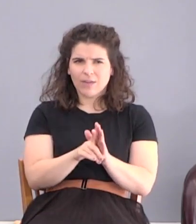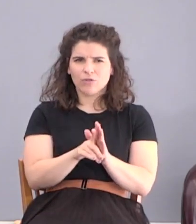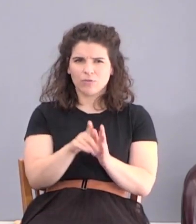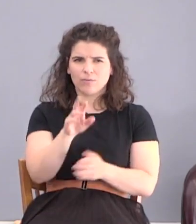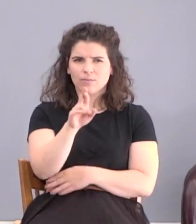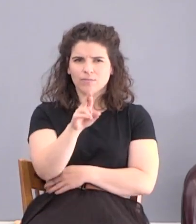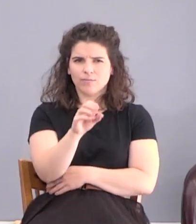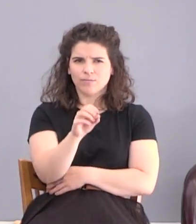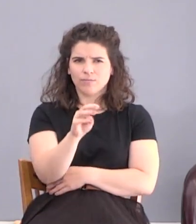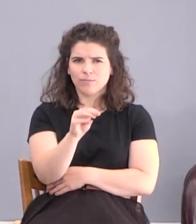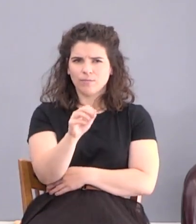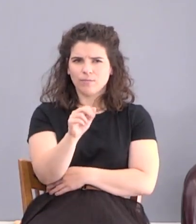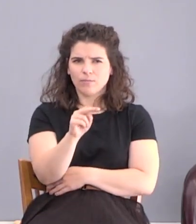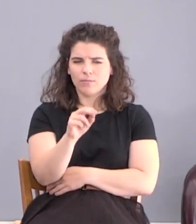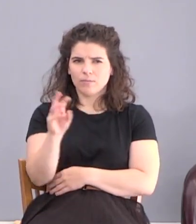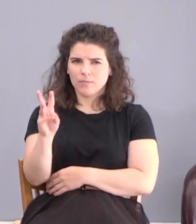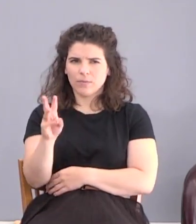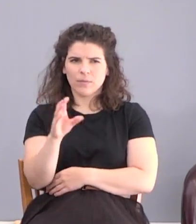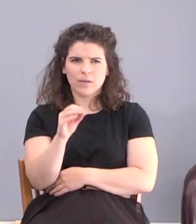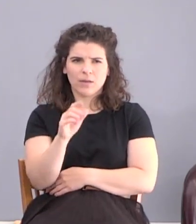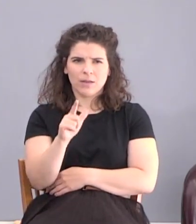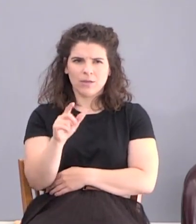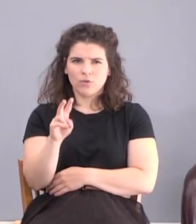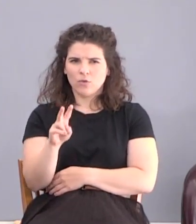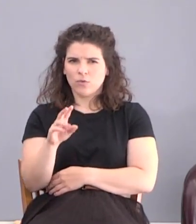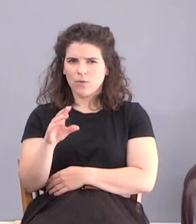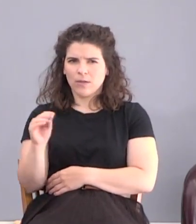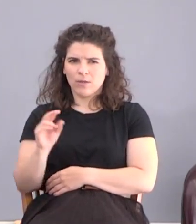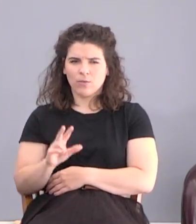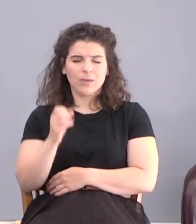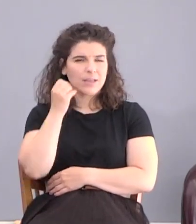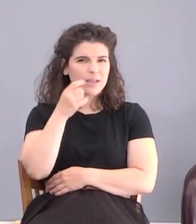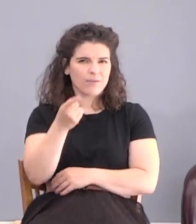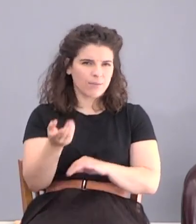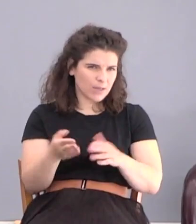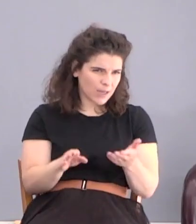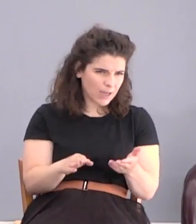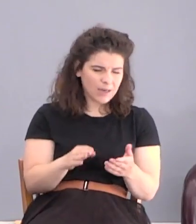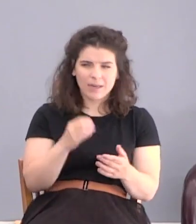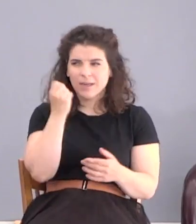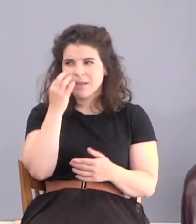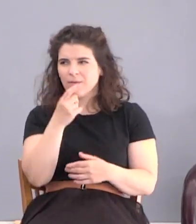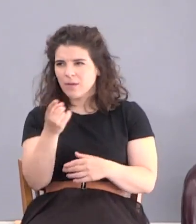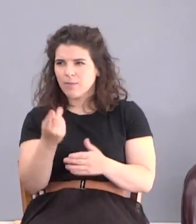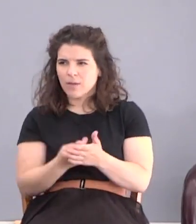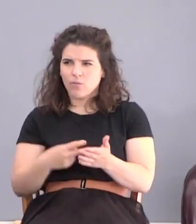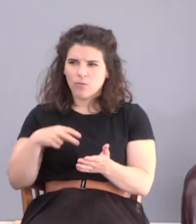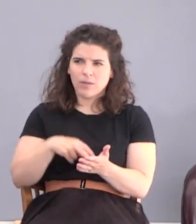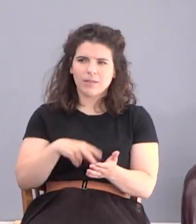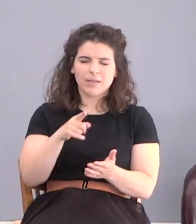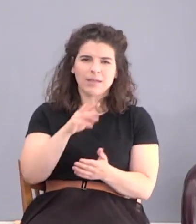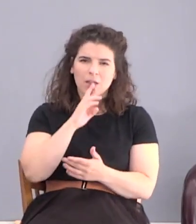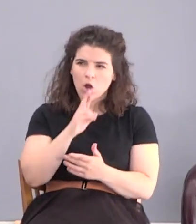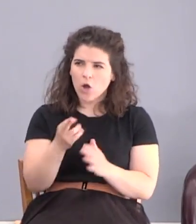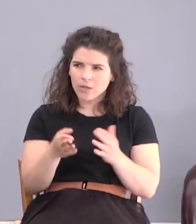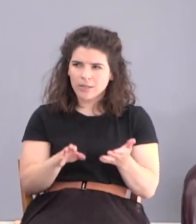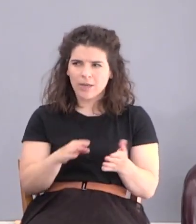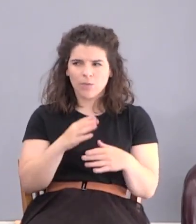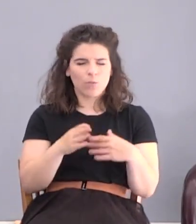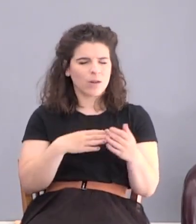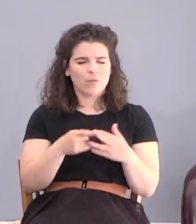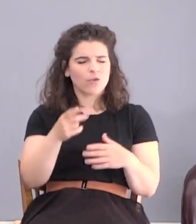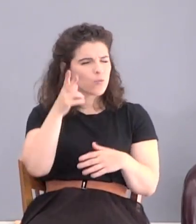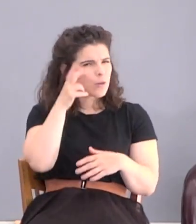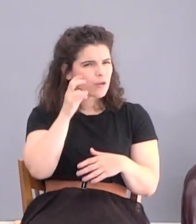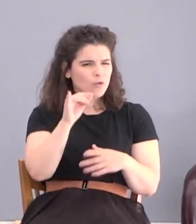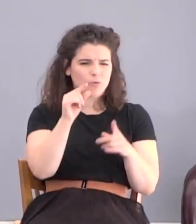And in Colossians 2 and Colossians 3, we see he says things, if ye be dead, if ye be risen, ye are dead. Whenever you hear those type